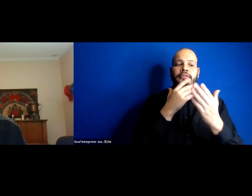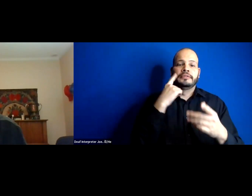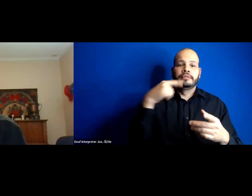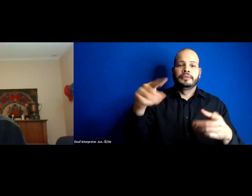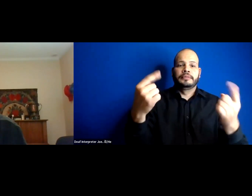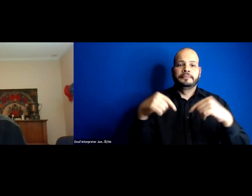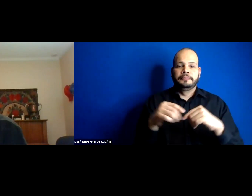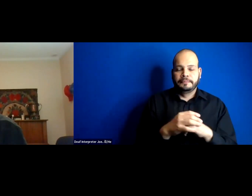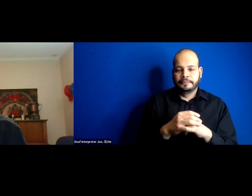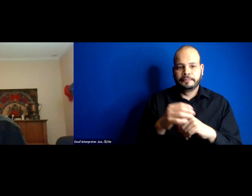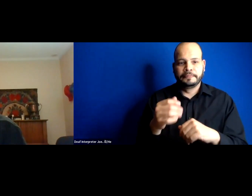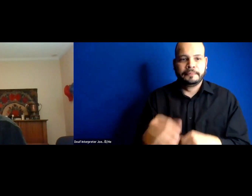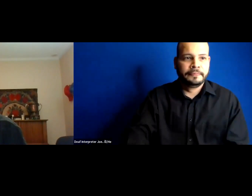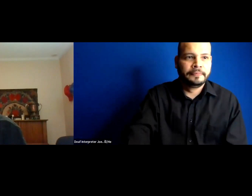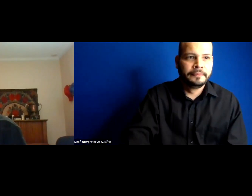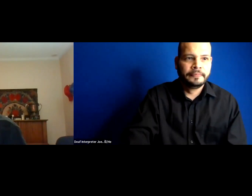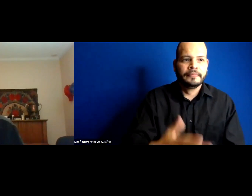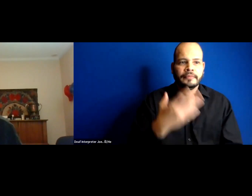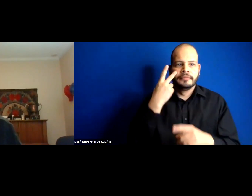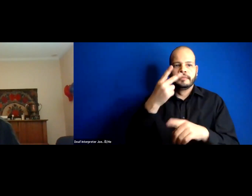I will see you all at 7:20.